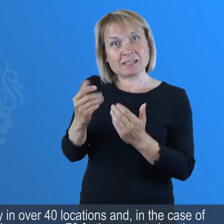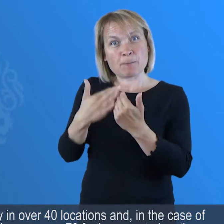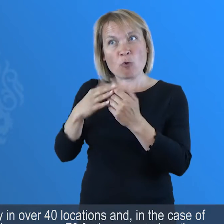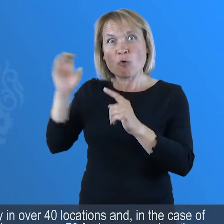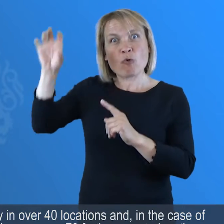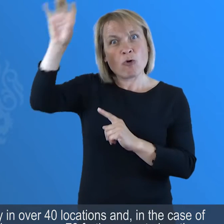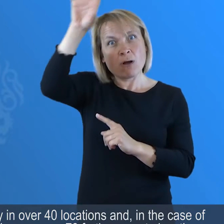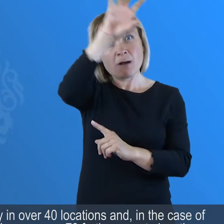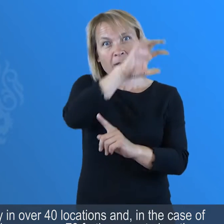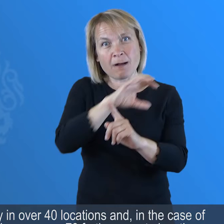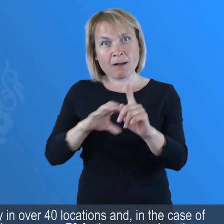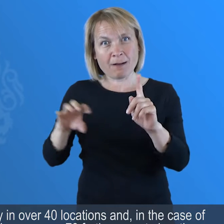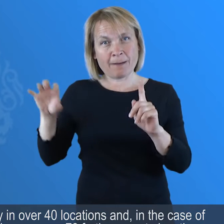remote locations.